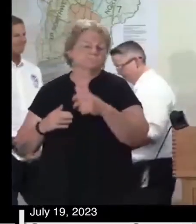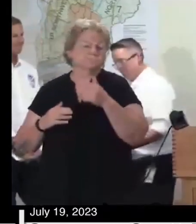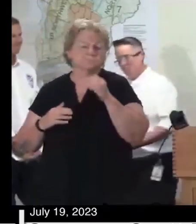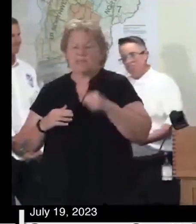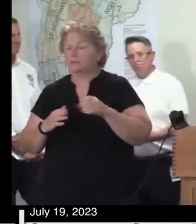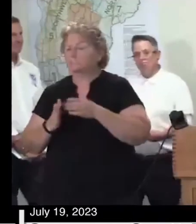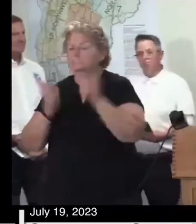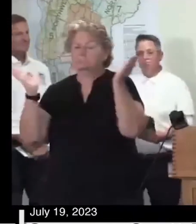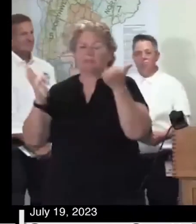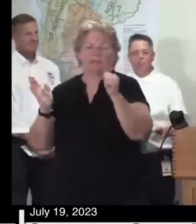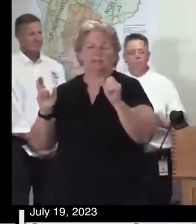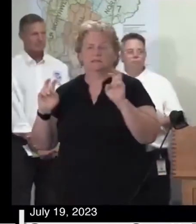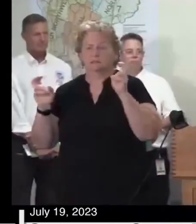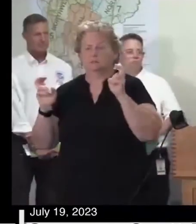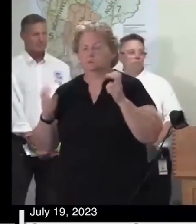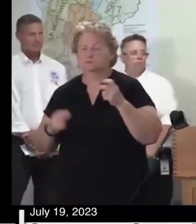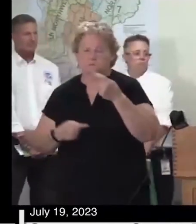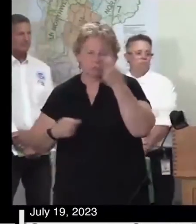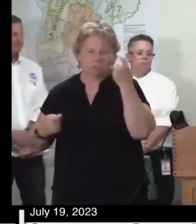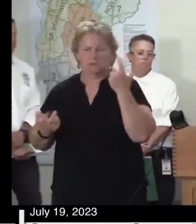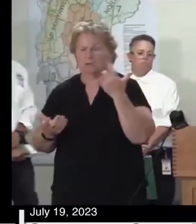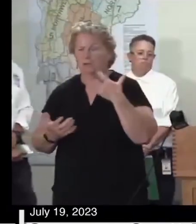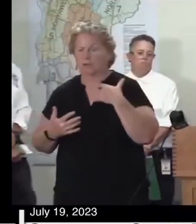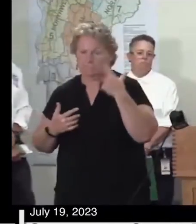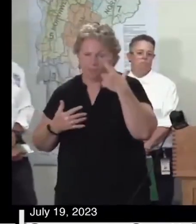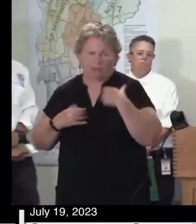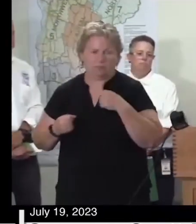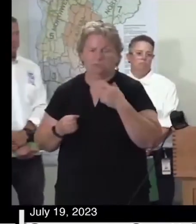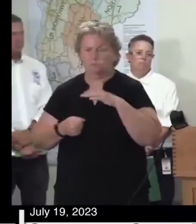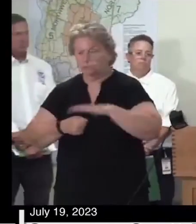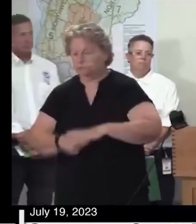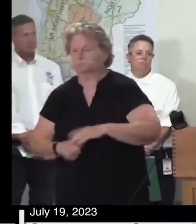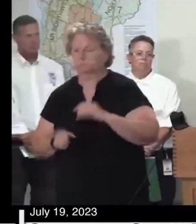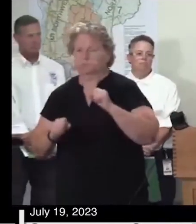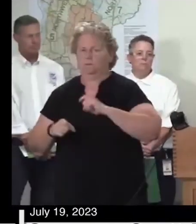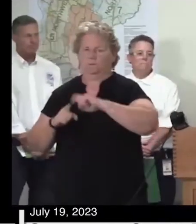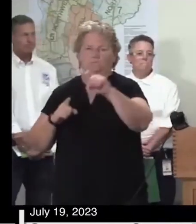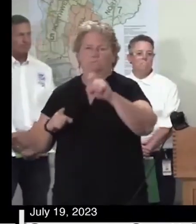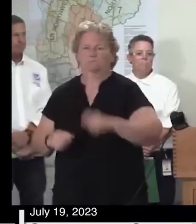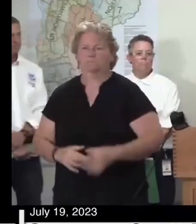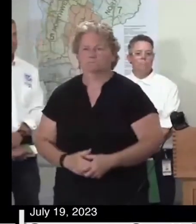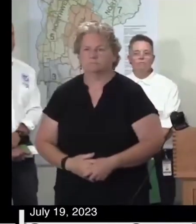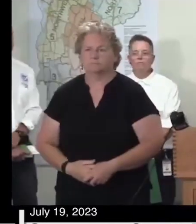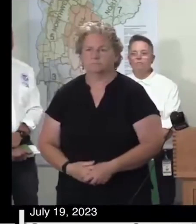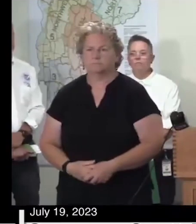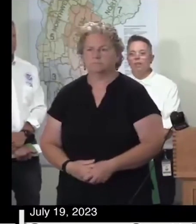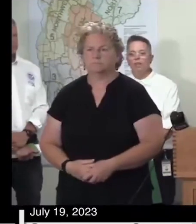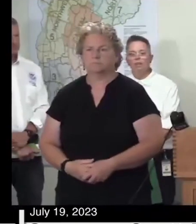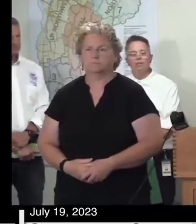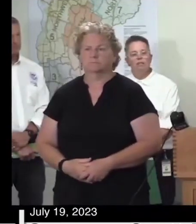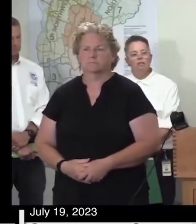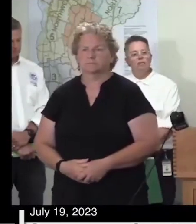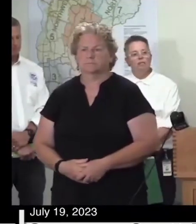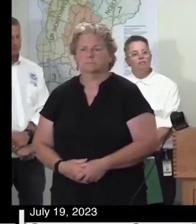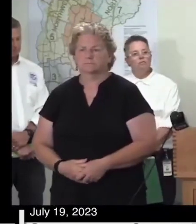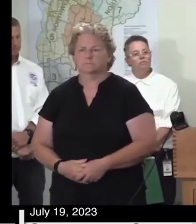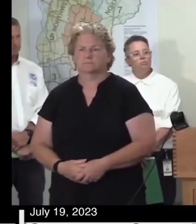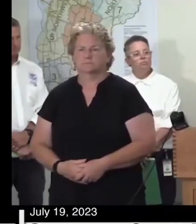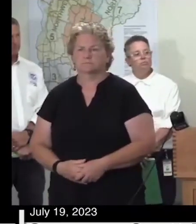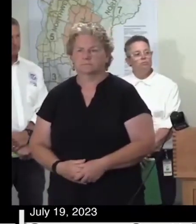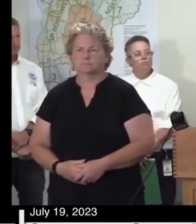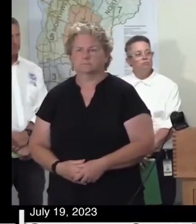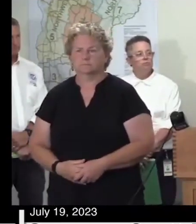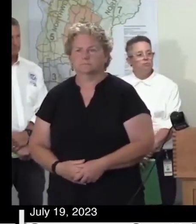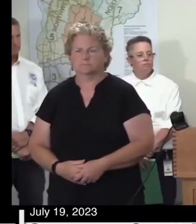Okay. With that, I just want to also thank the media once again for not just communicating the